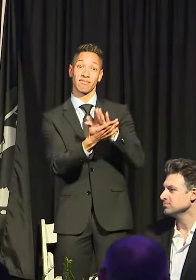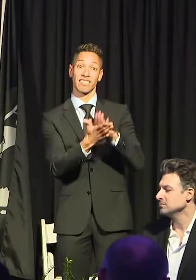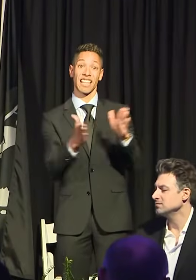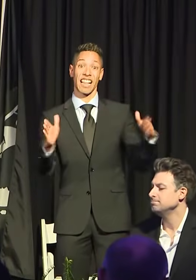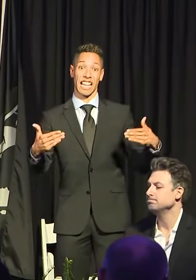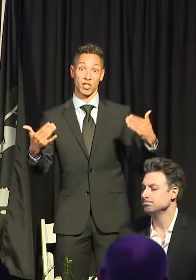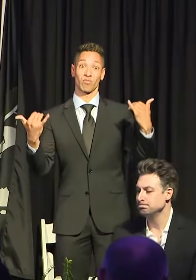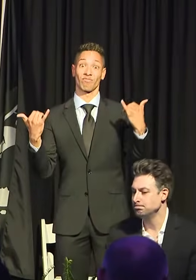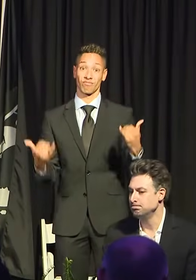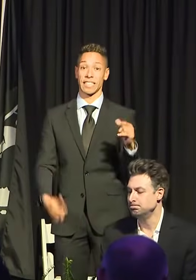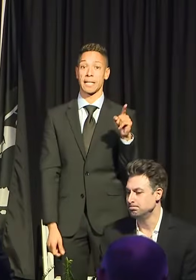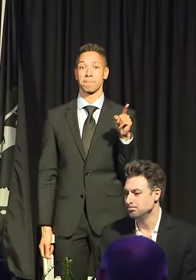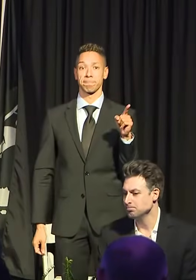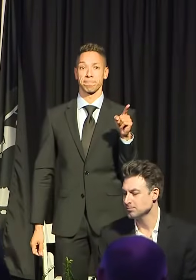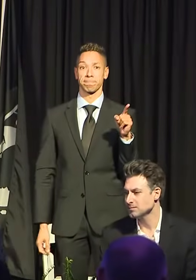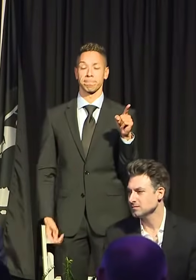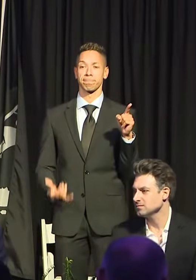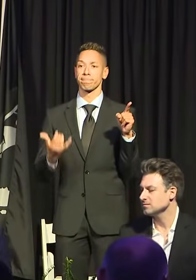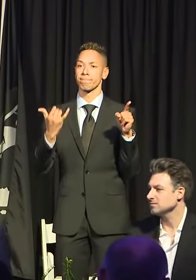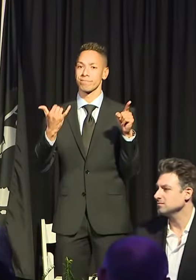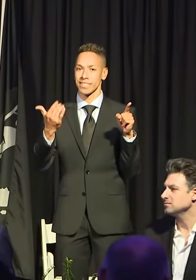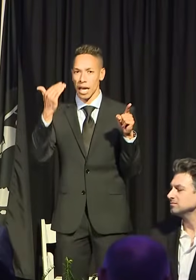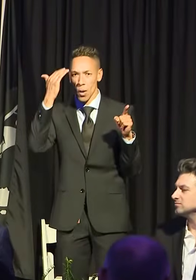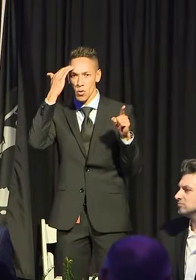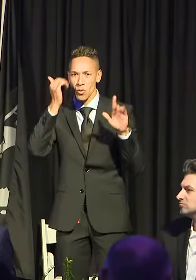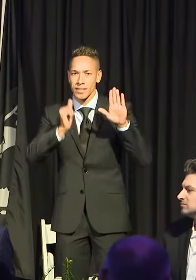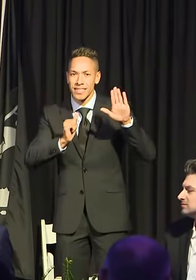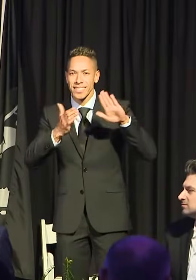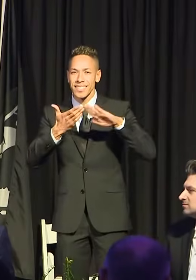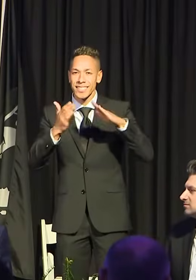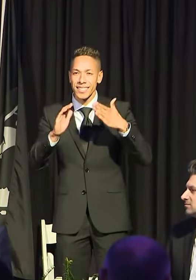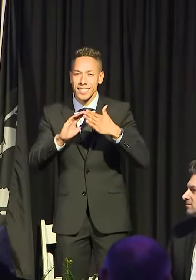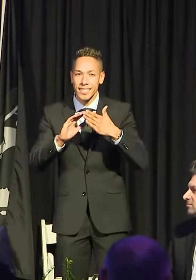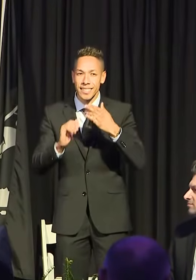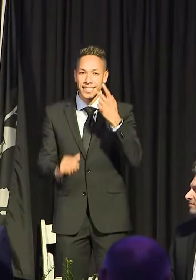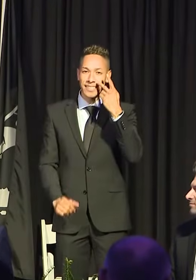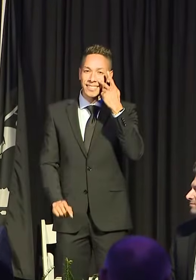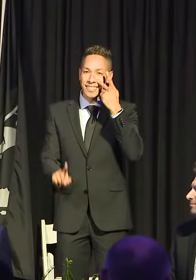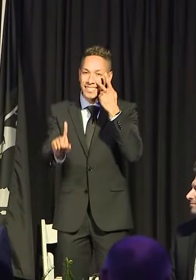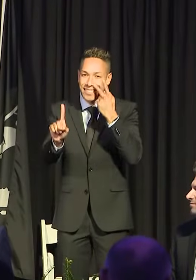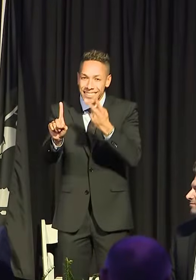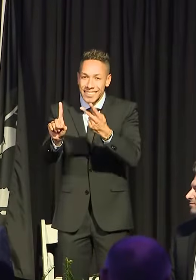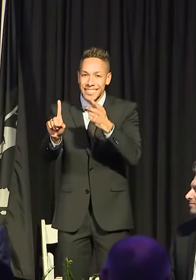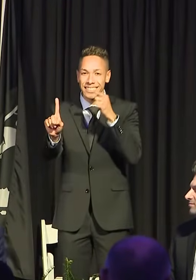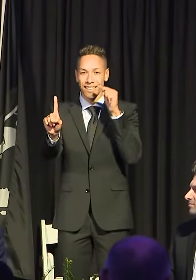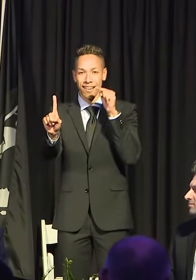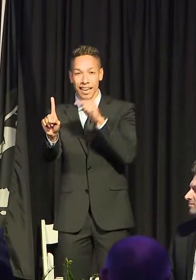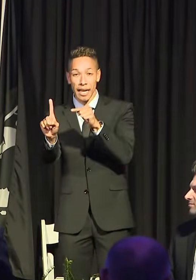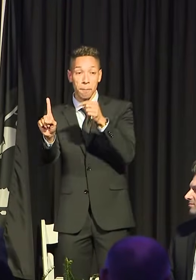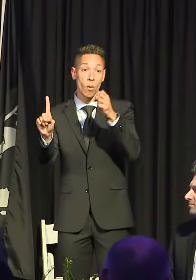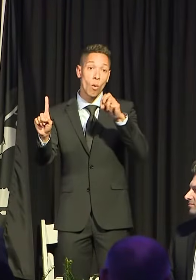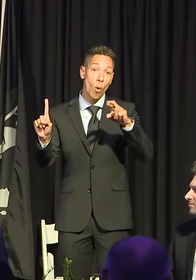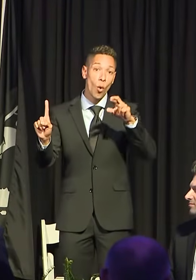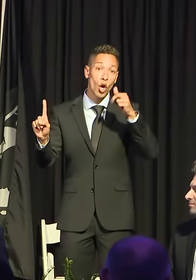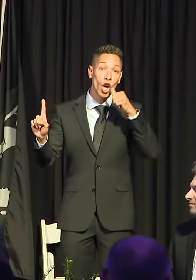right now that now knows his city sees him or her. And I